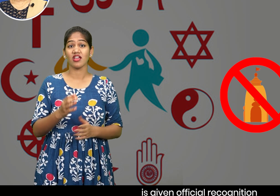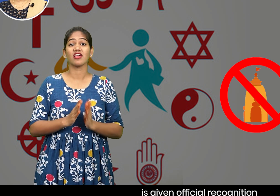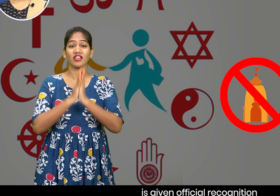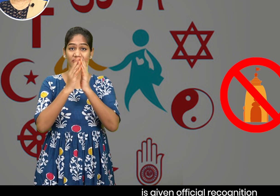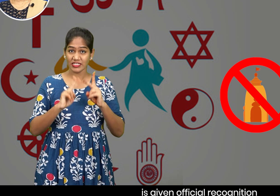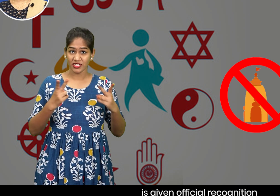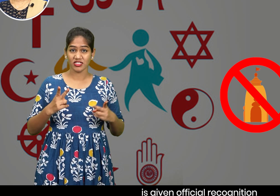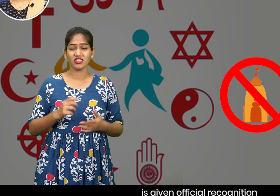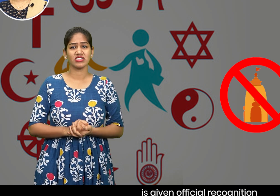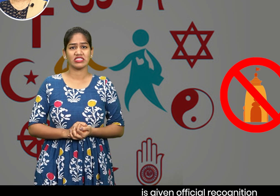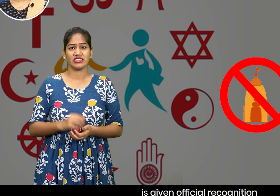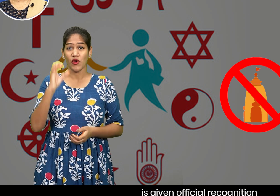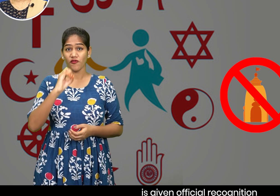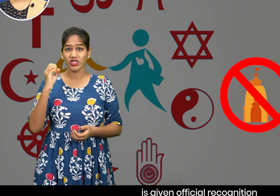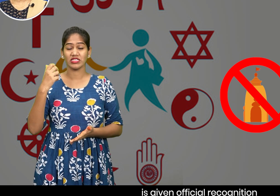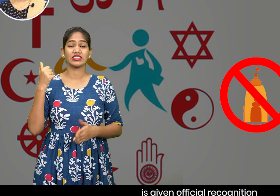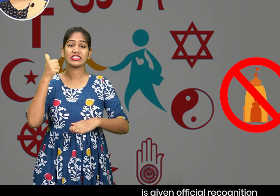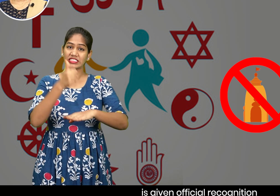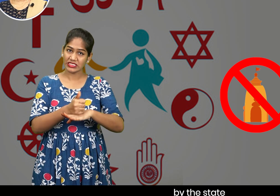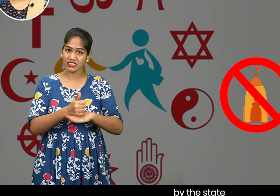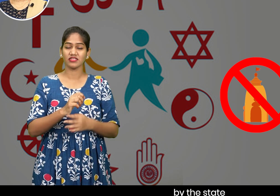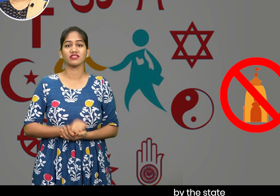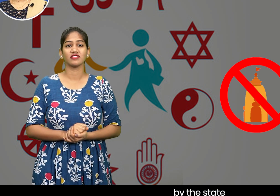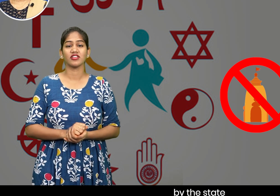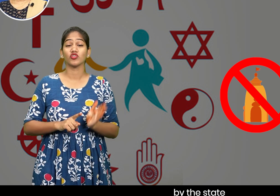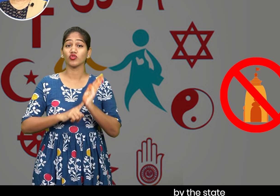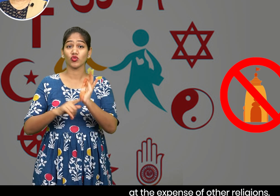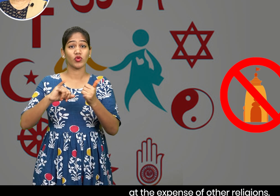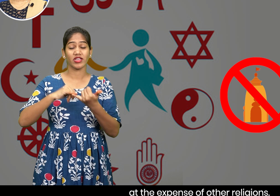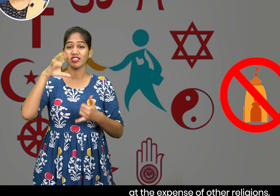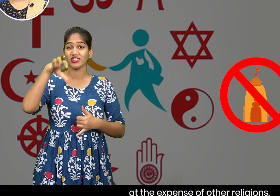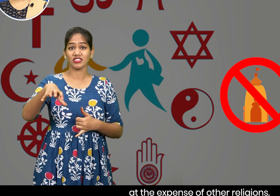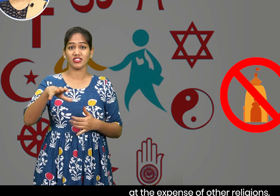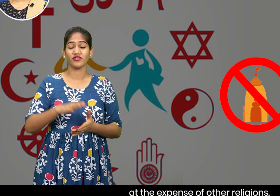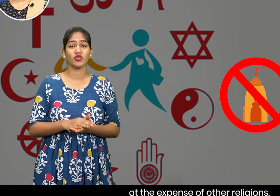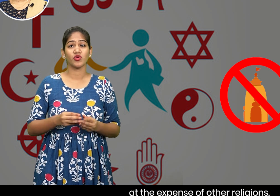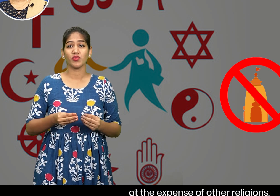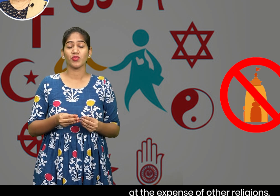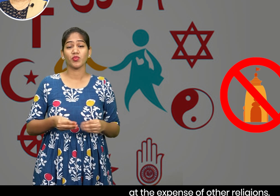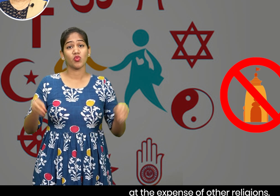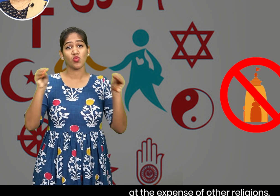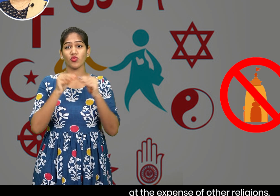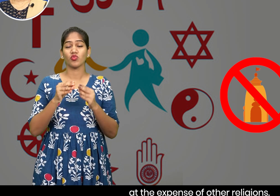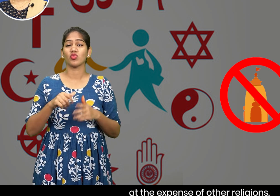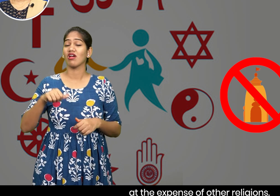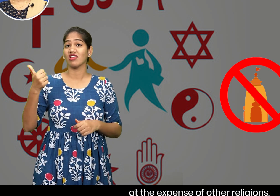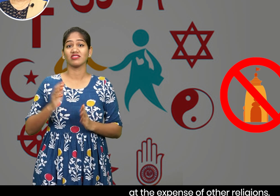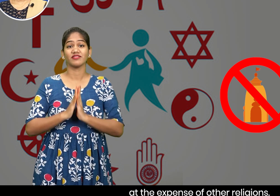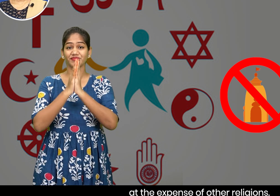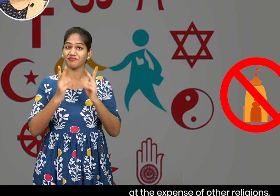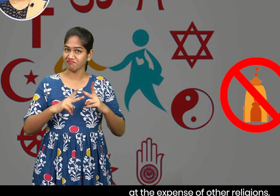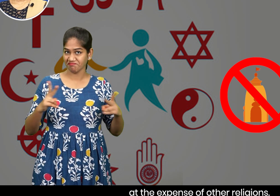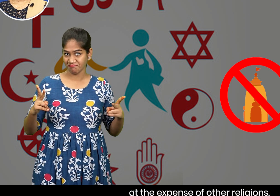is given official recognition by the state at the expense of other religions.